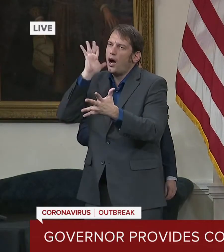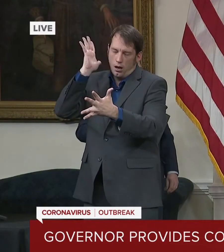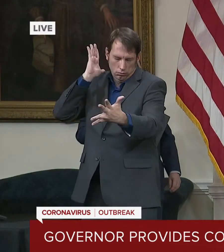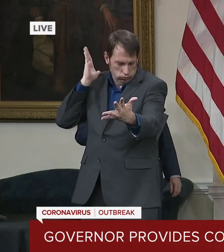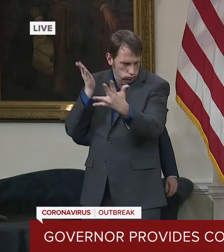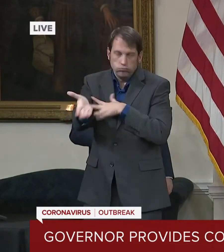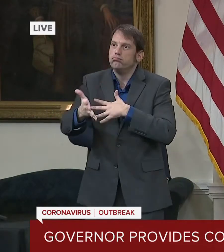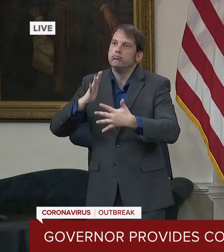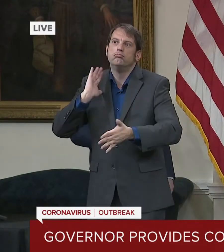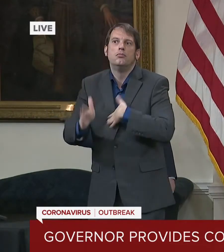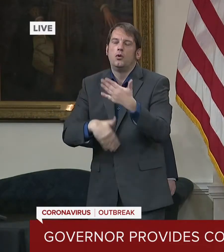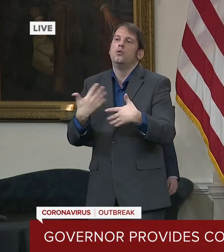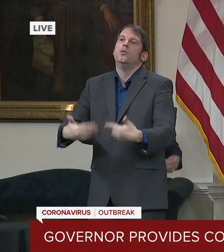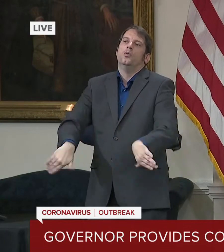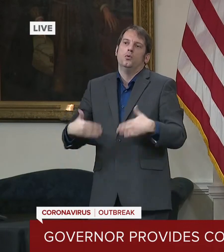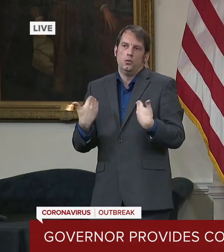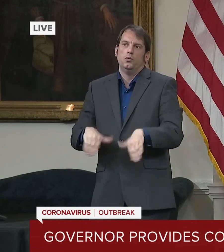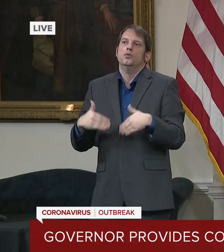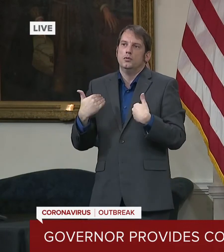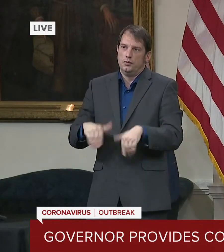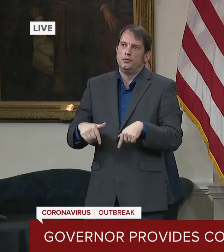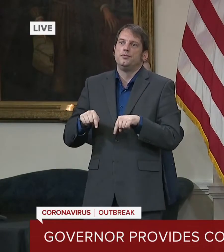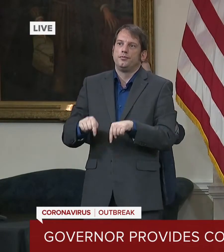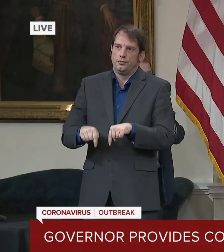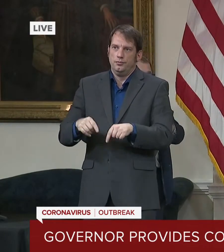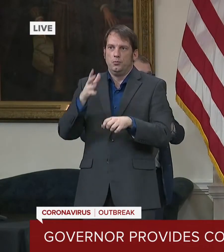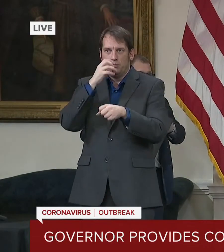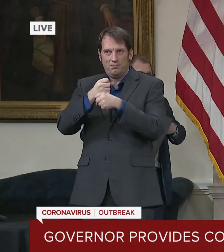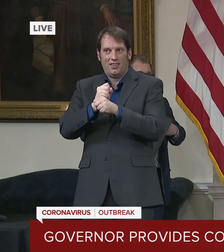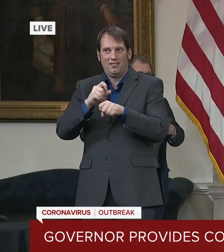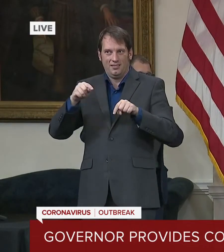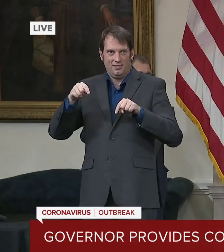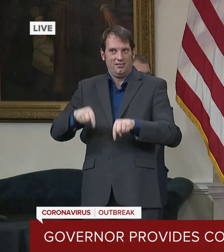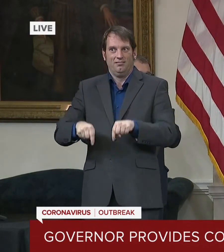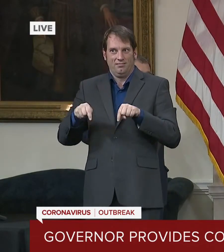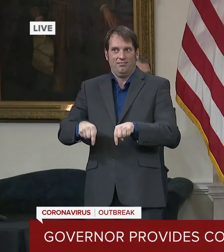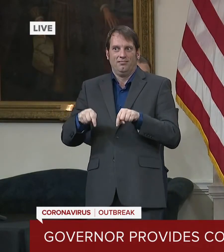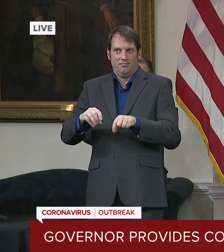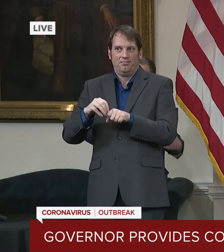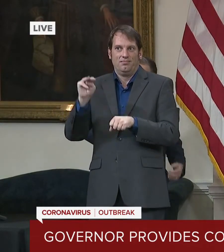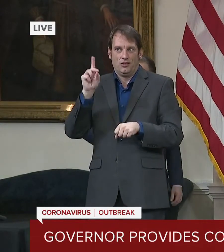It's a one-shot deal. That would be terrific, but it's not here yet.